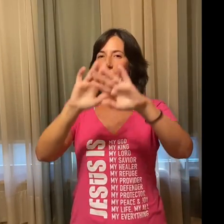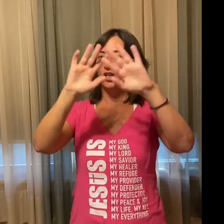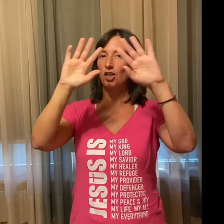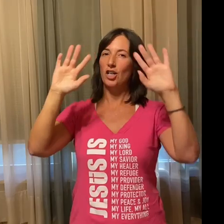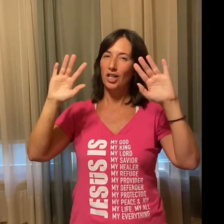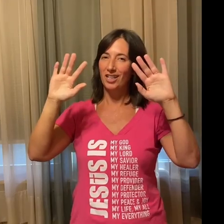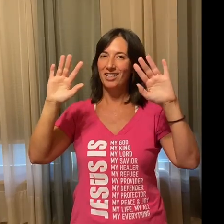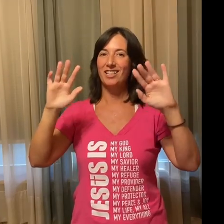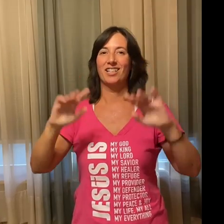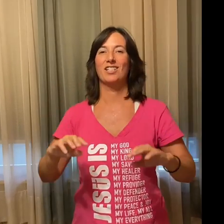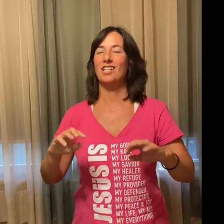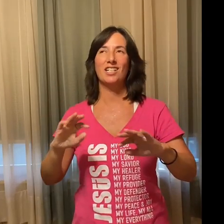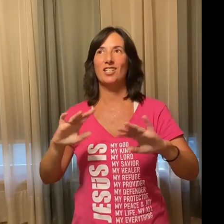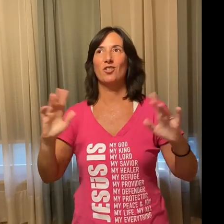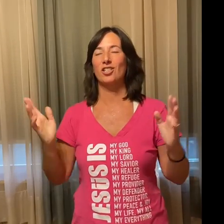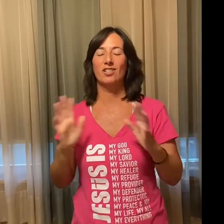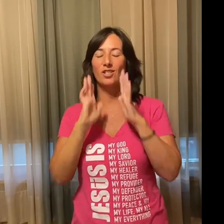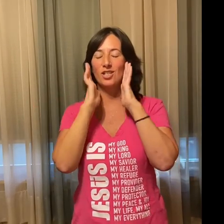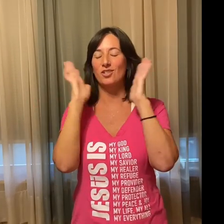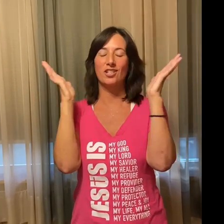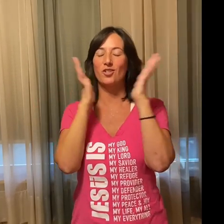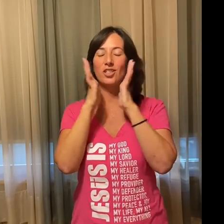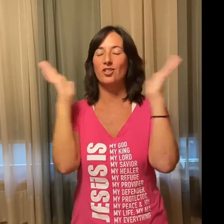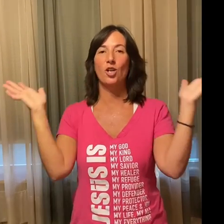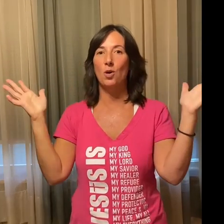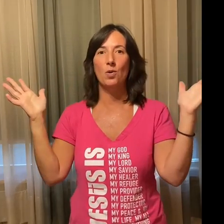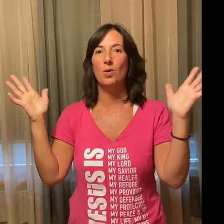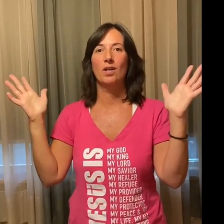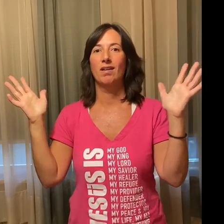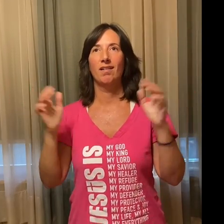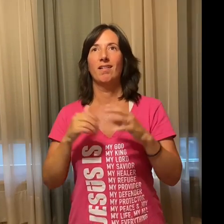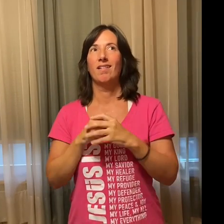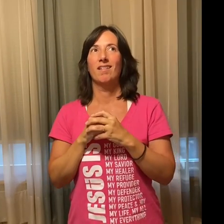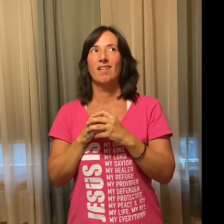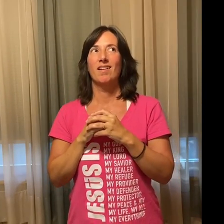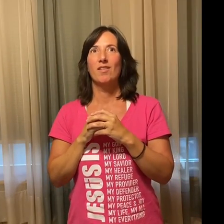my finger because like it's just so